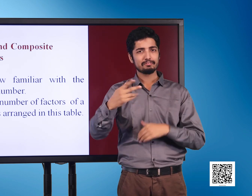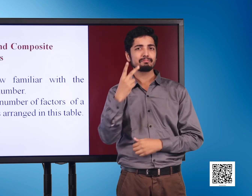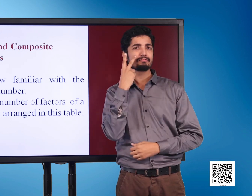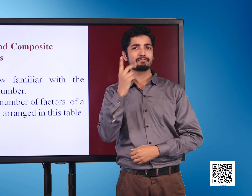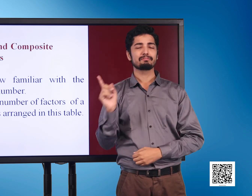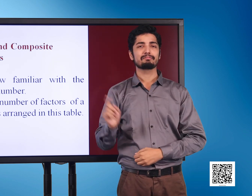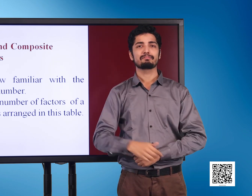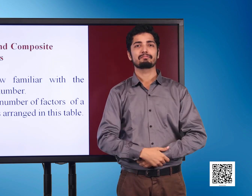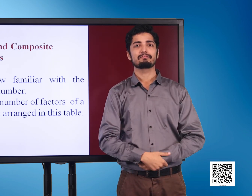arranged in the table here.